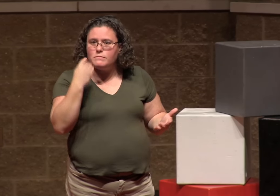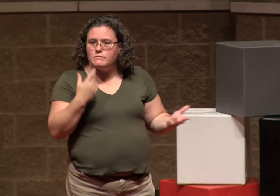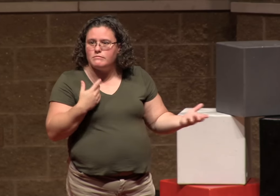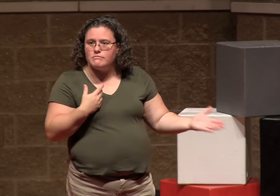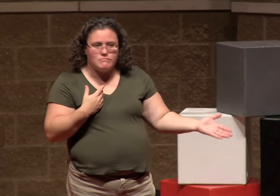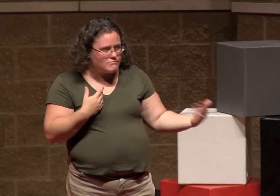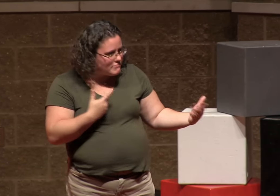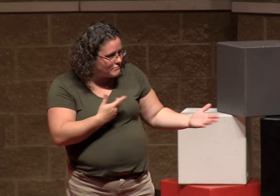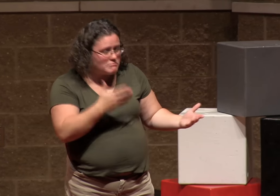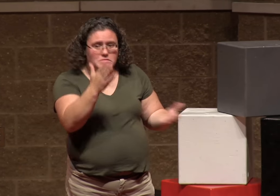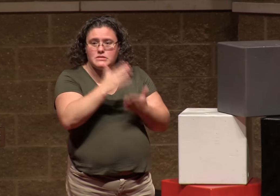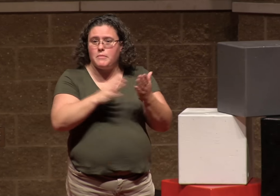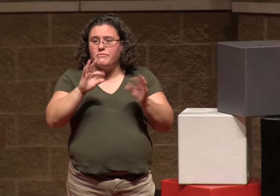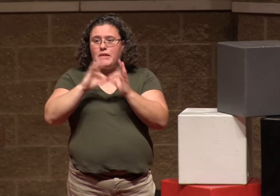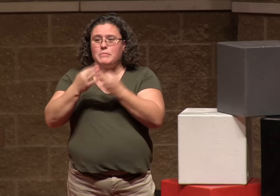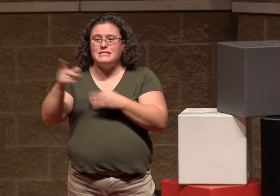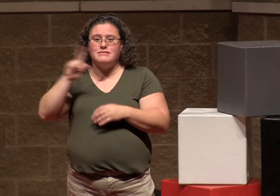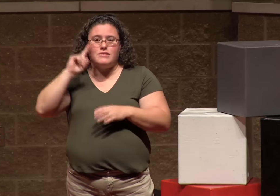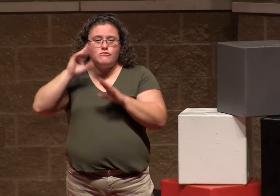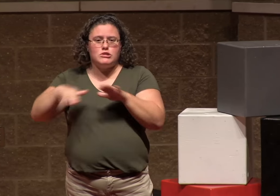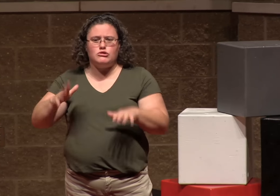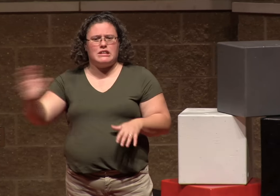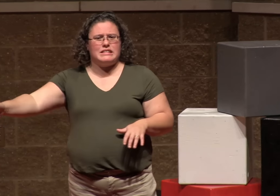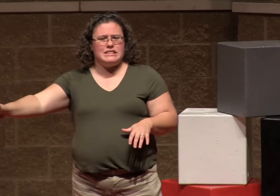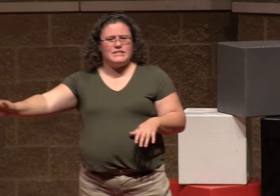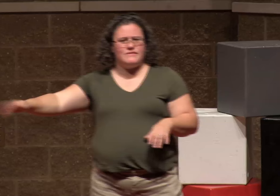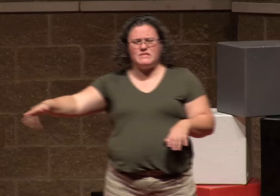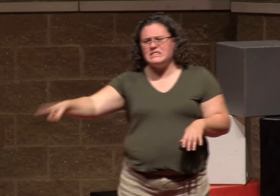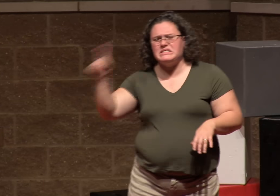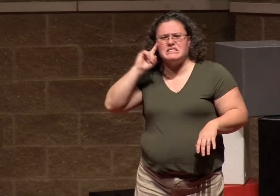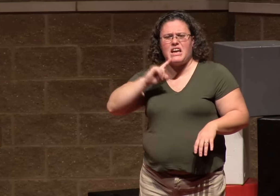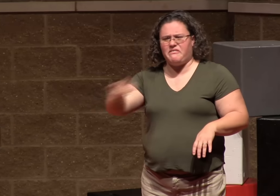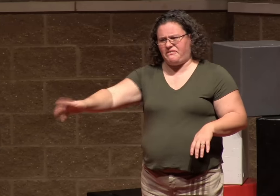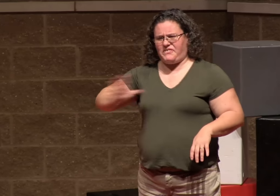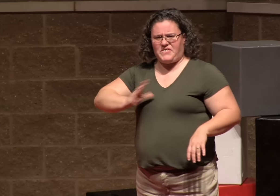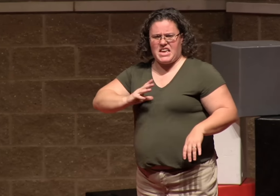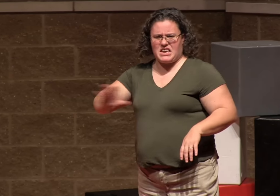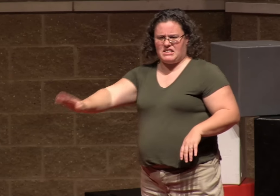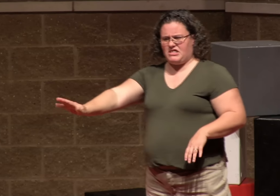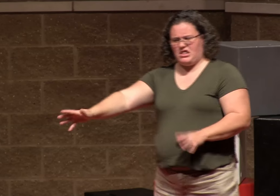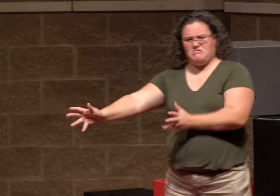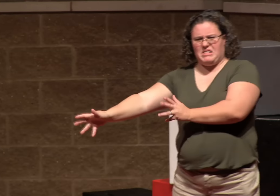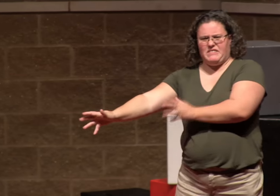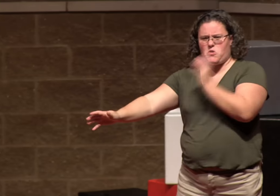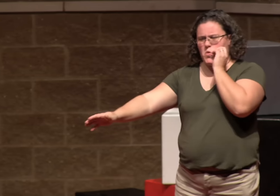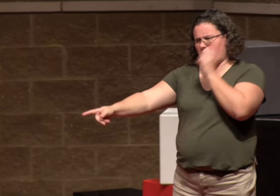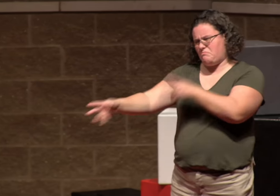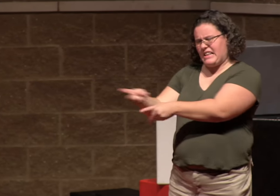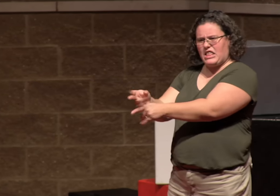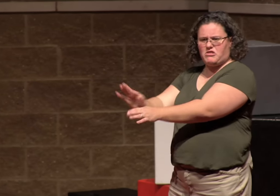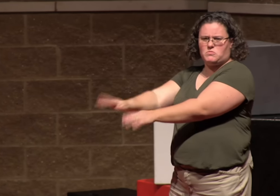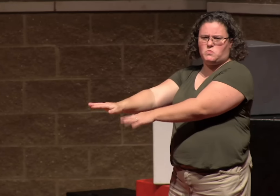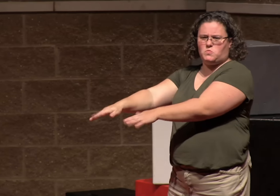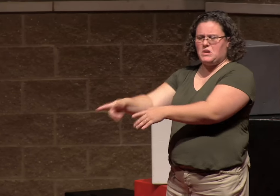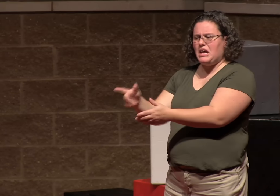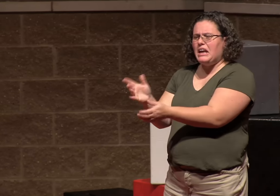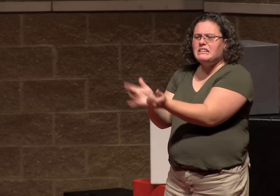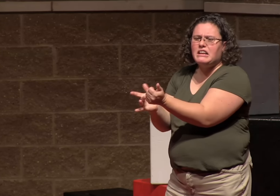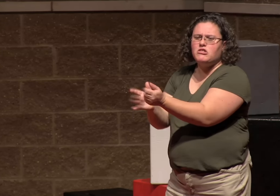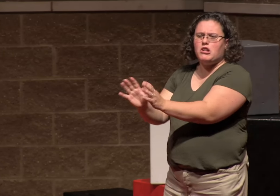So your children arrive from home. And a lot of the families who have deaf children just leave their kids right there